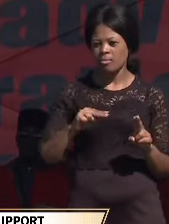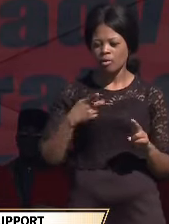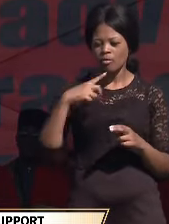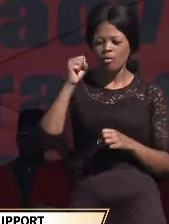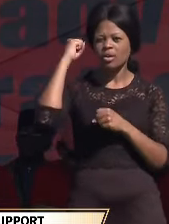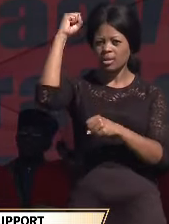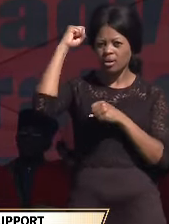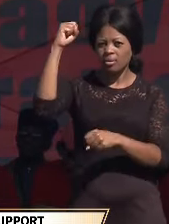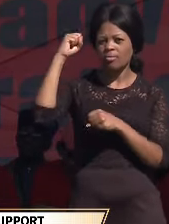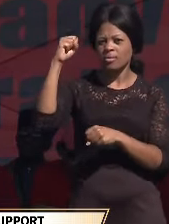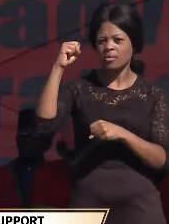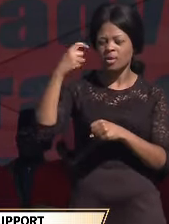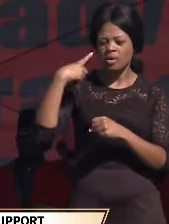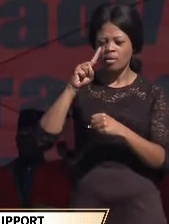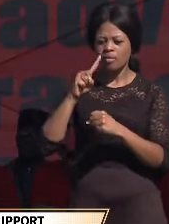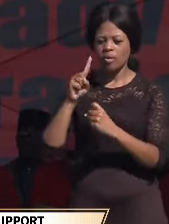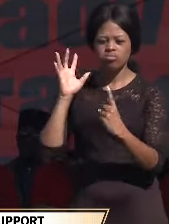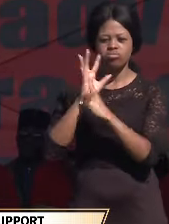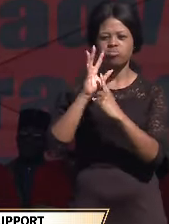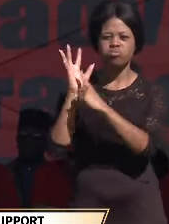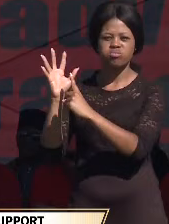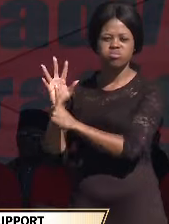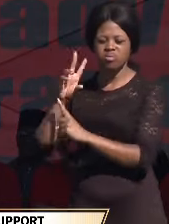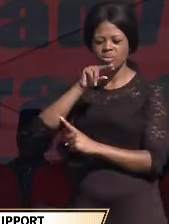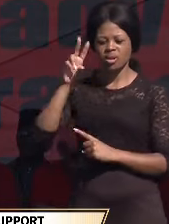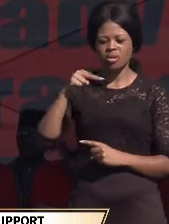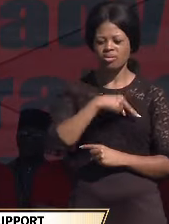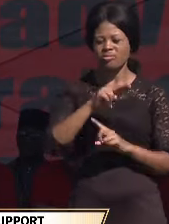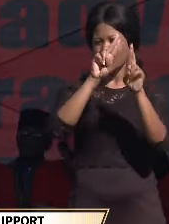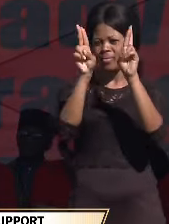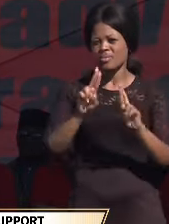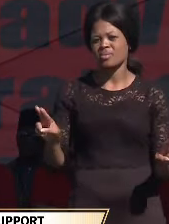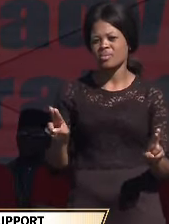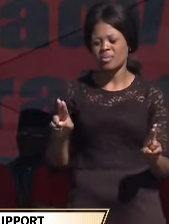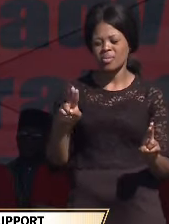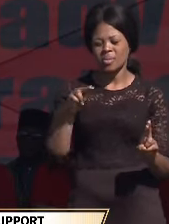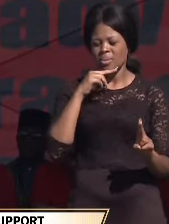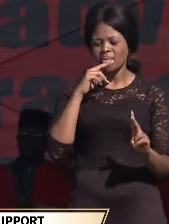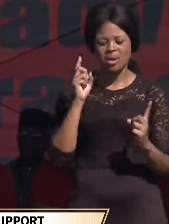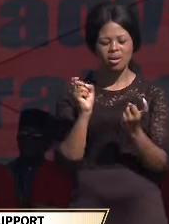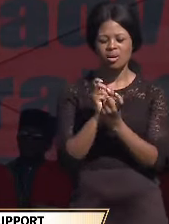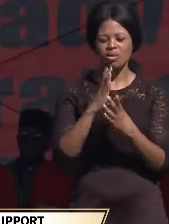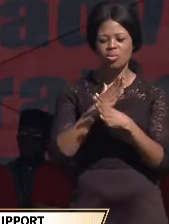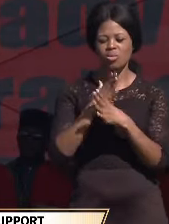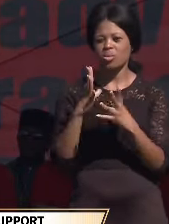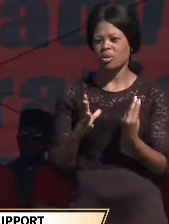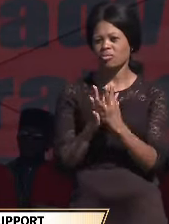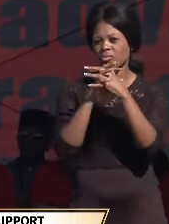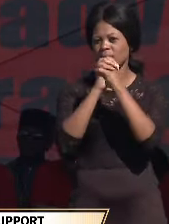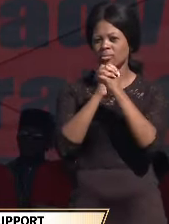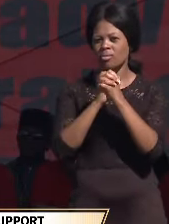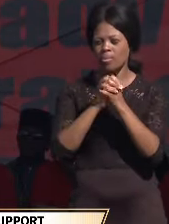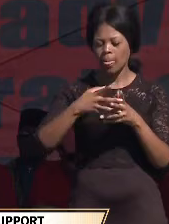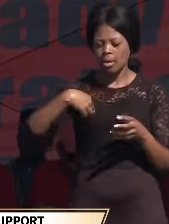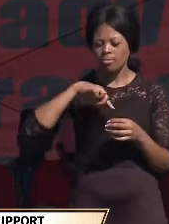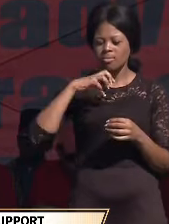strike by attacking other worker federations. That is against worker unity. As the SACP,